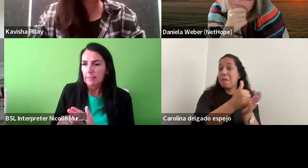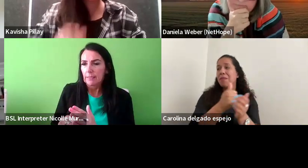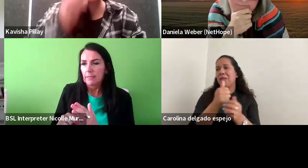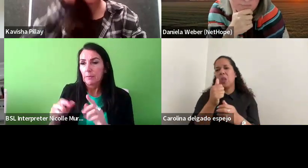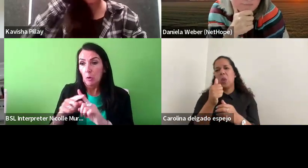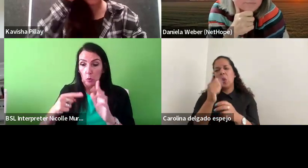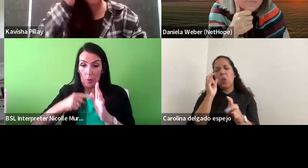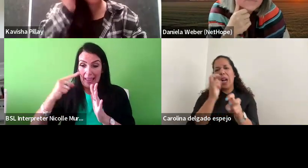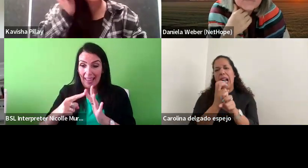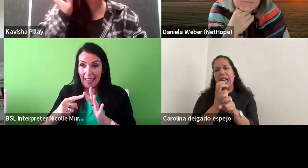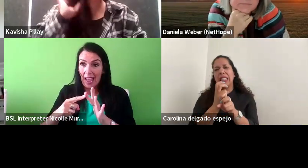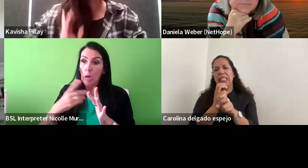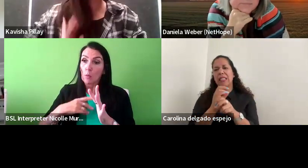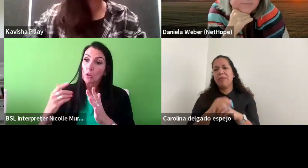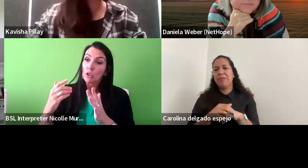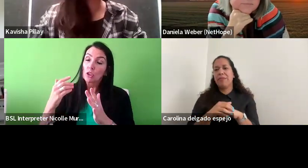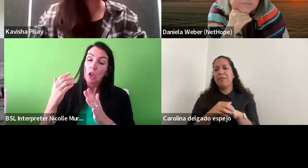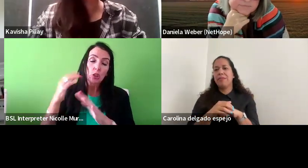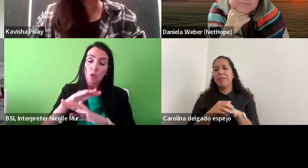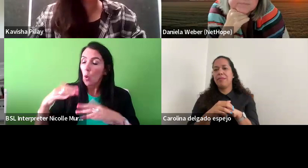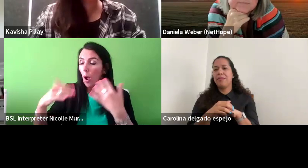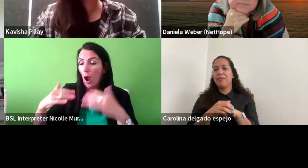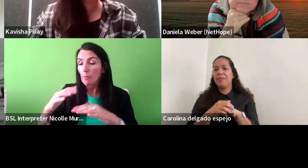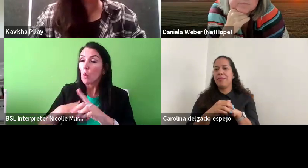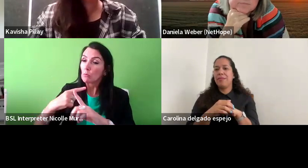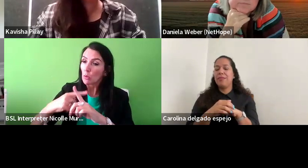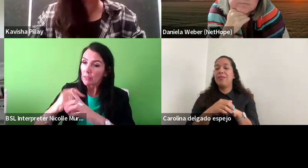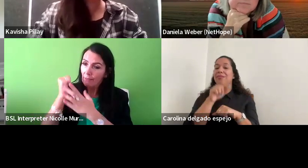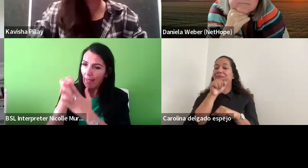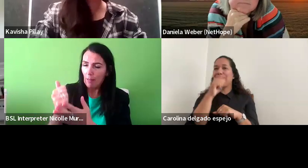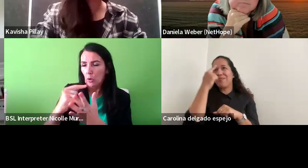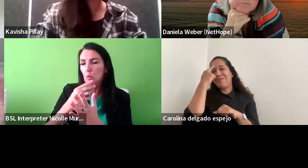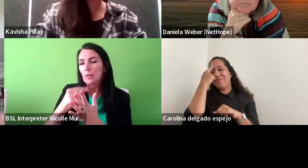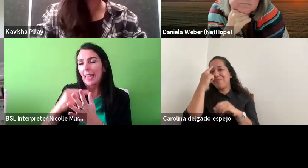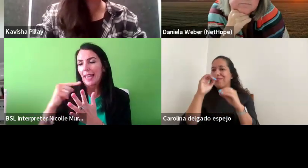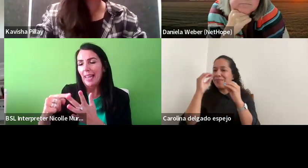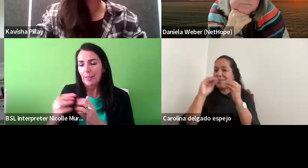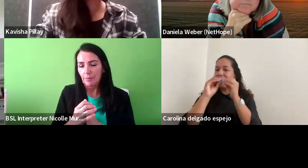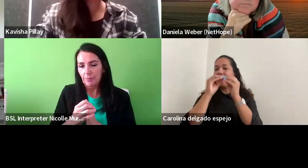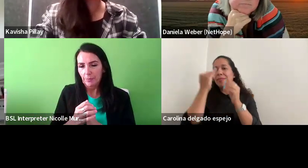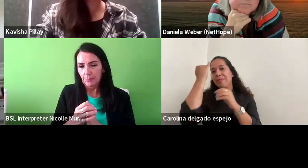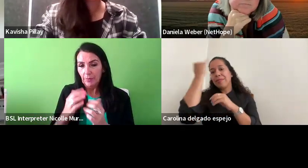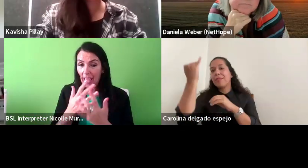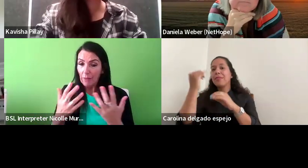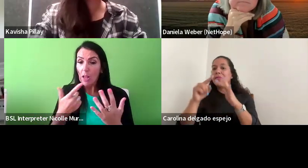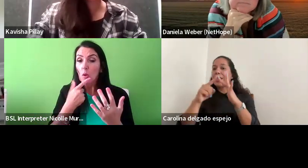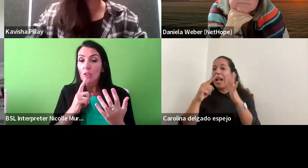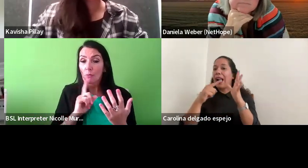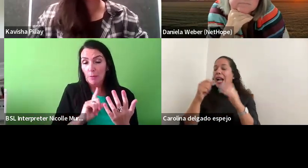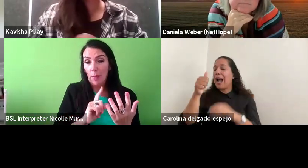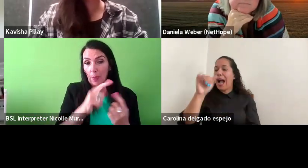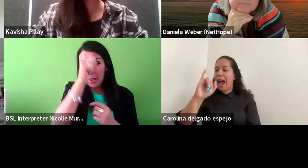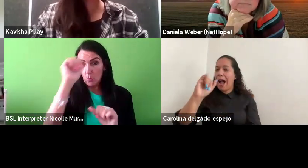our work does not more harm than good. I don't think what agencies, I have a lot of contacts, and of course our network is particularly